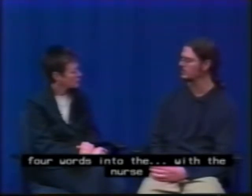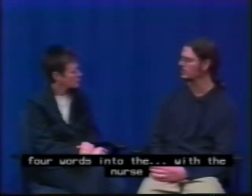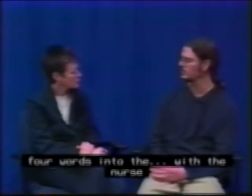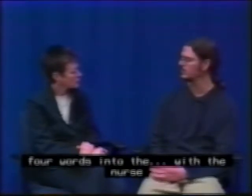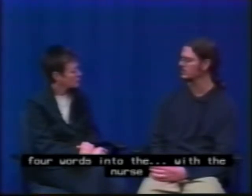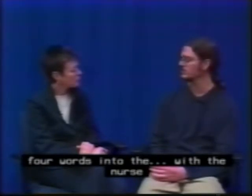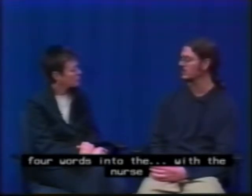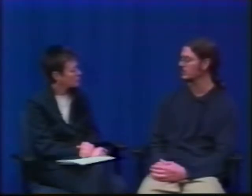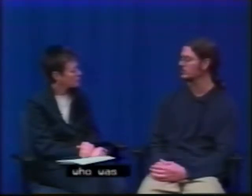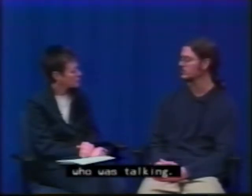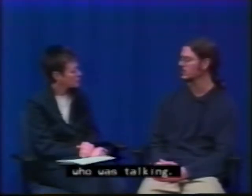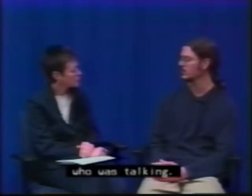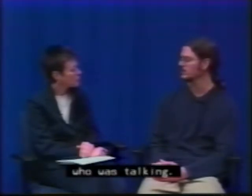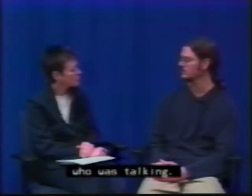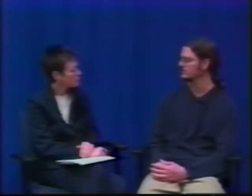with the person, the nurse who was talking. Mm-hmm.